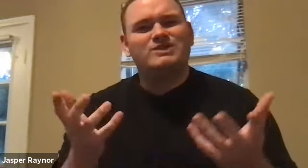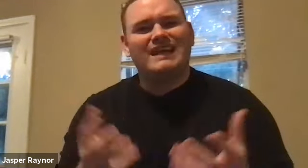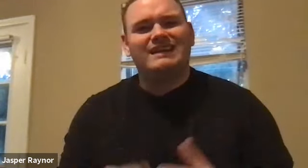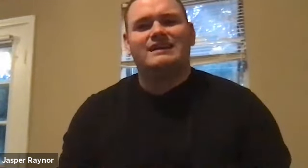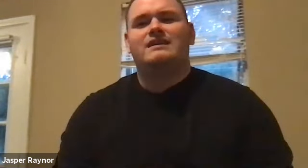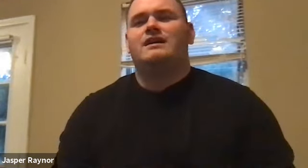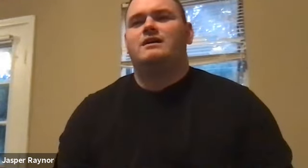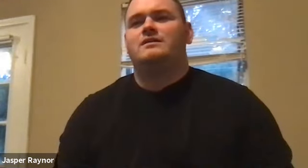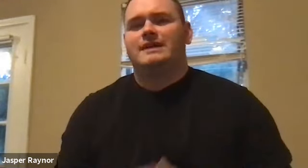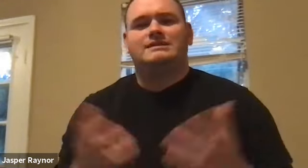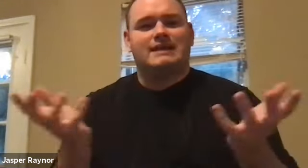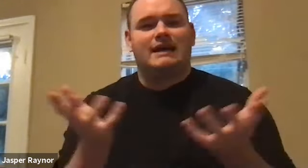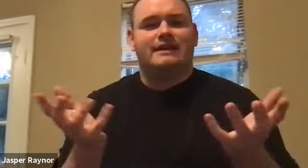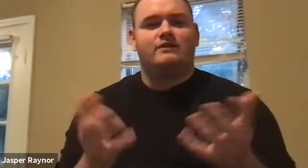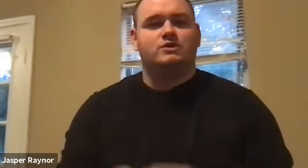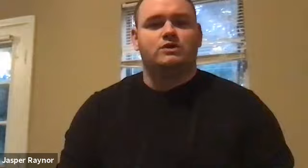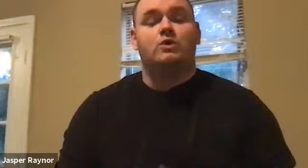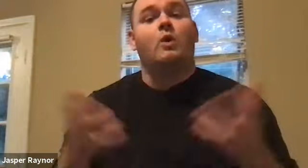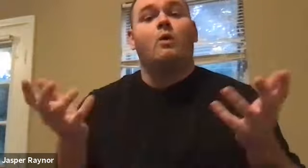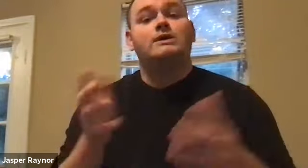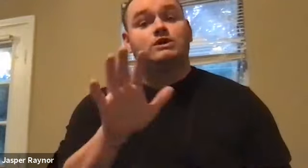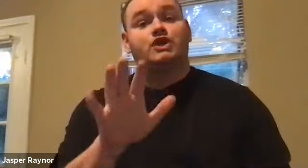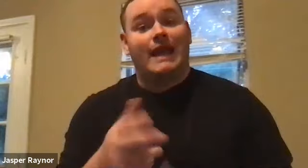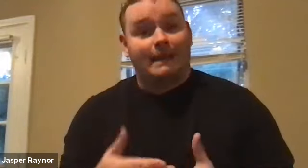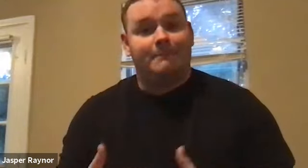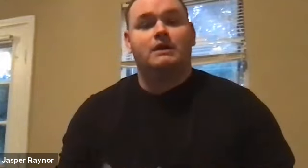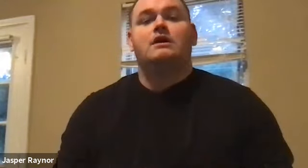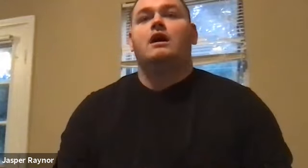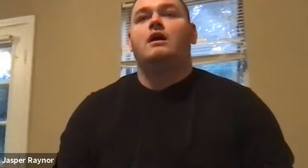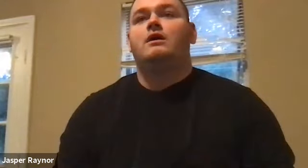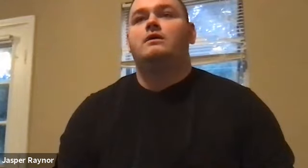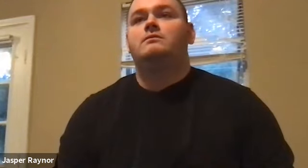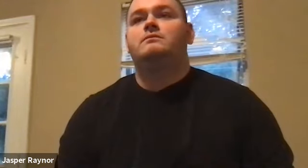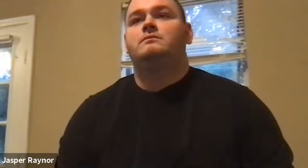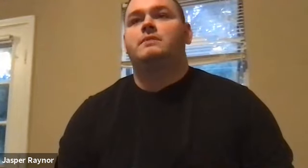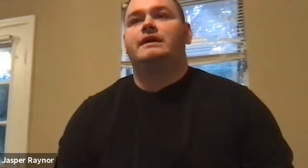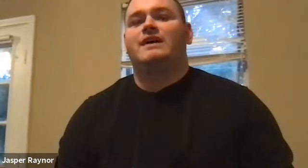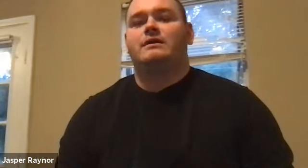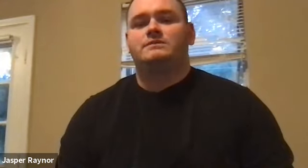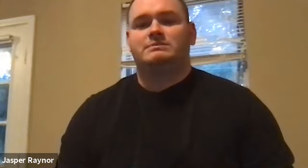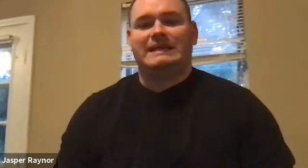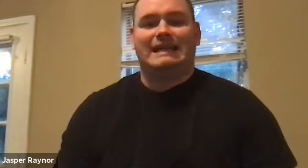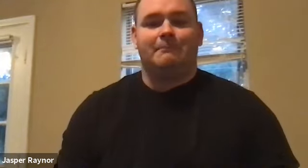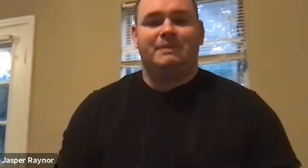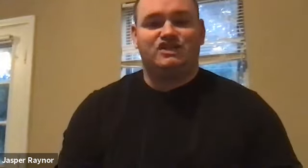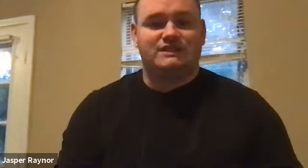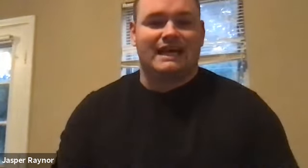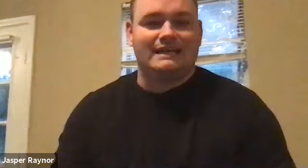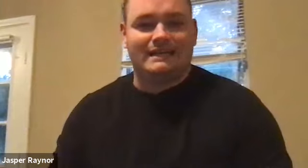say? That's the sign that I resort to, or what's your name? But if I'm speaking in pigeon sign